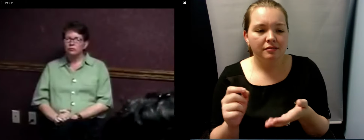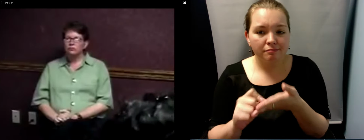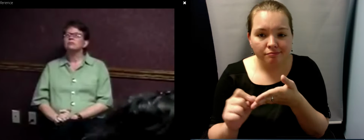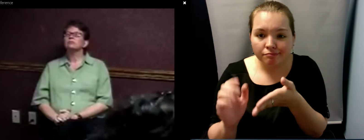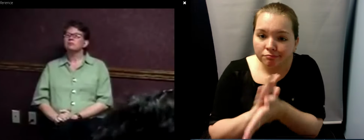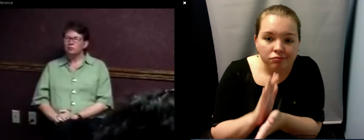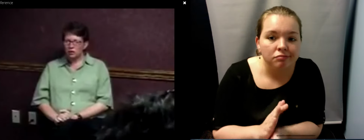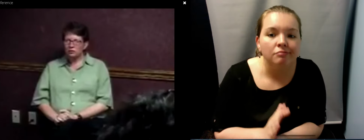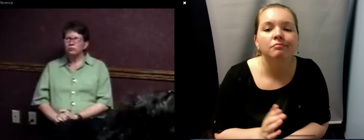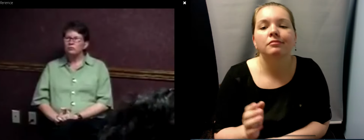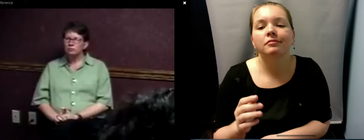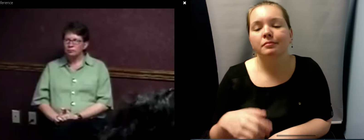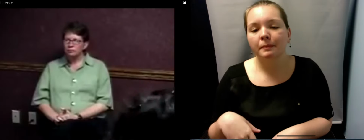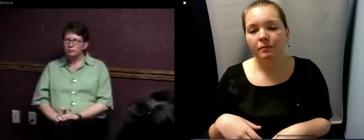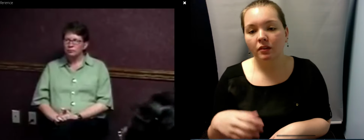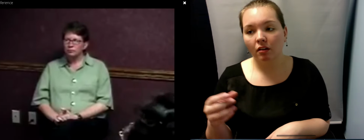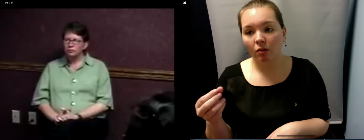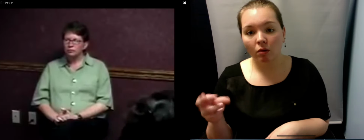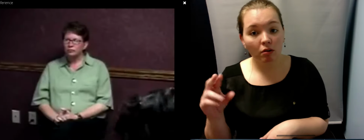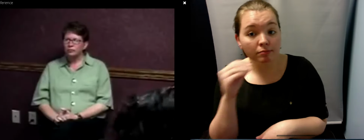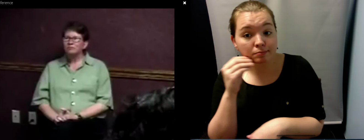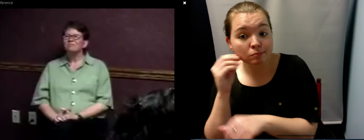she's typing at home and bringing in.